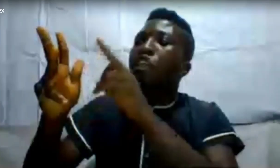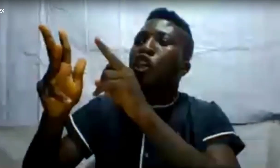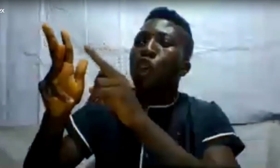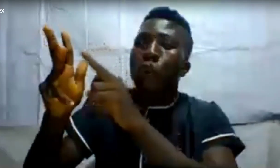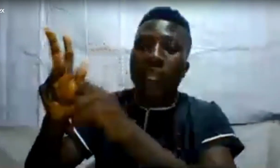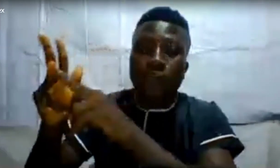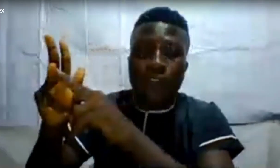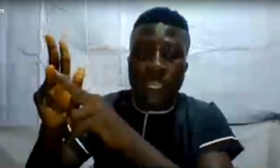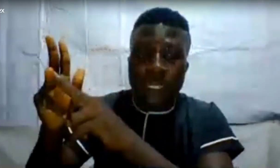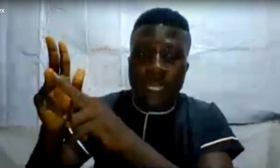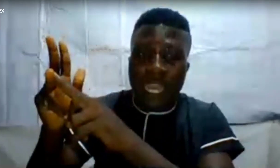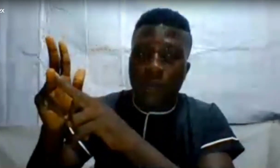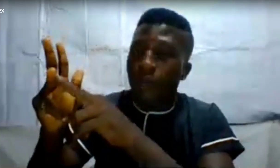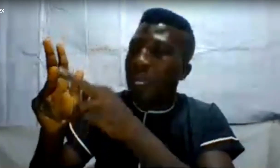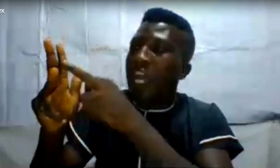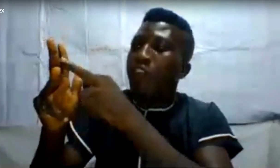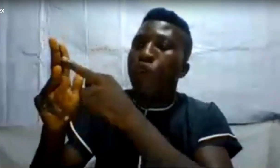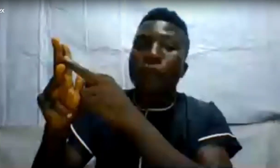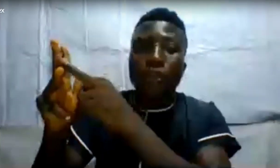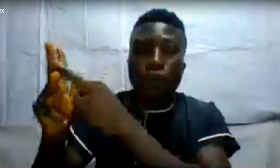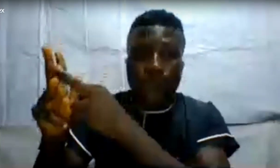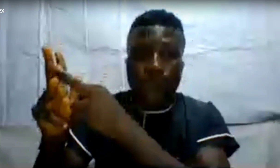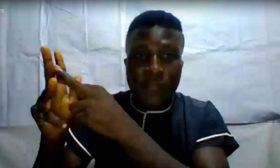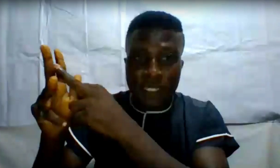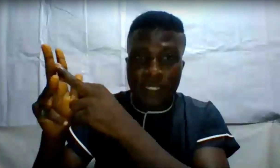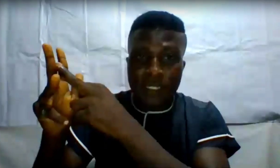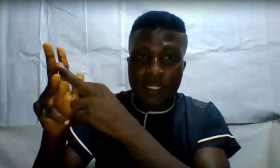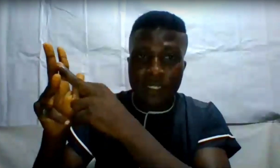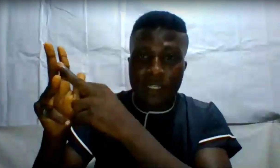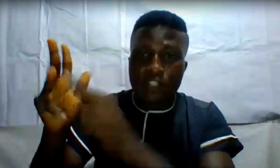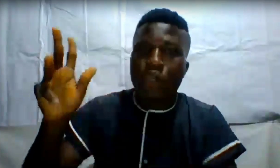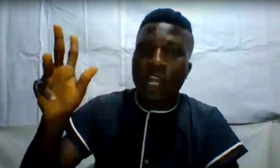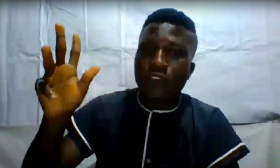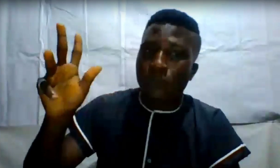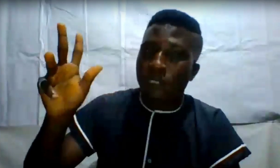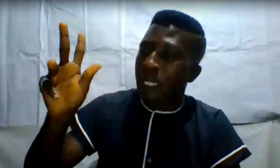finger now and your middle finger. So you have something like this.